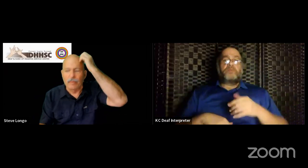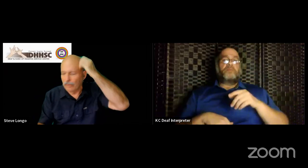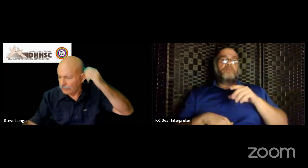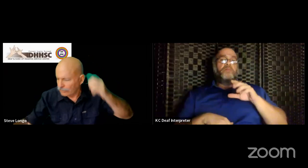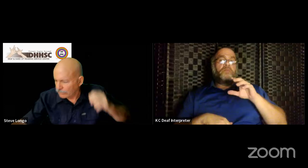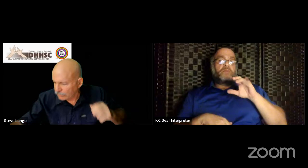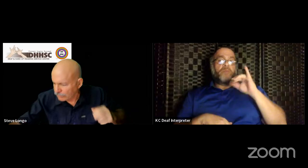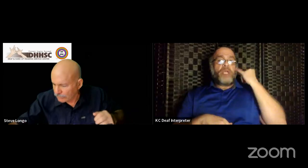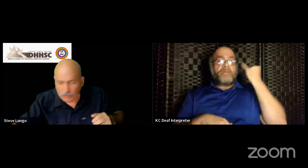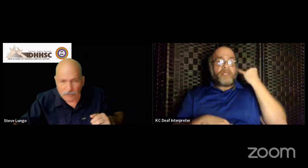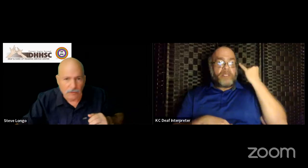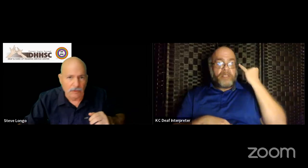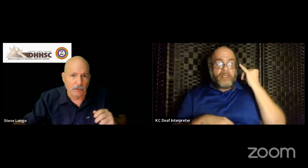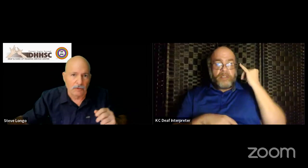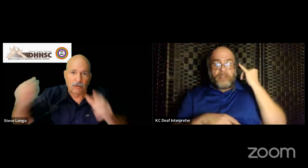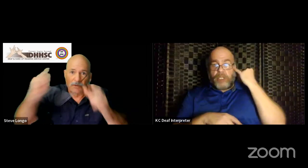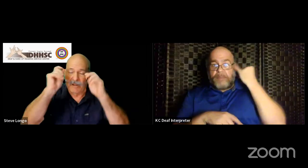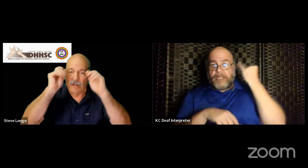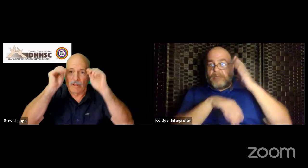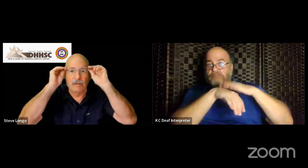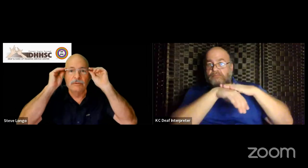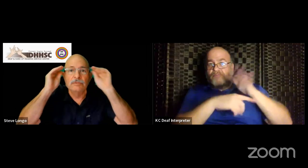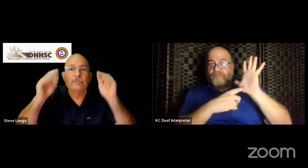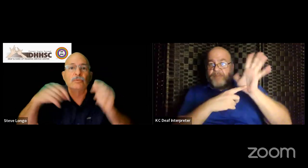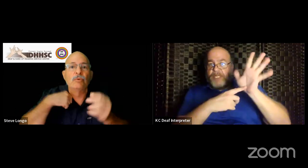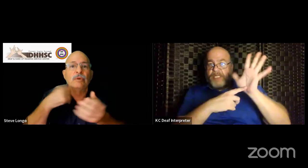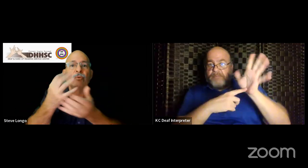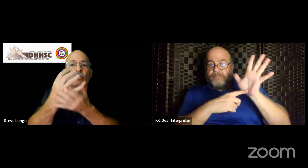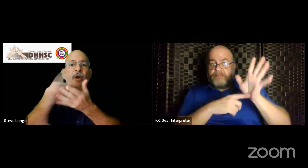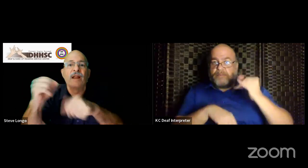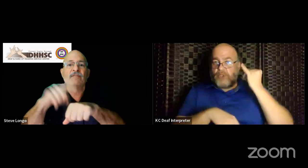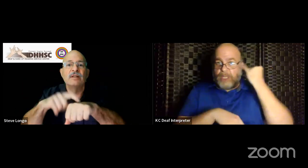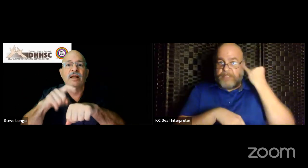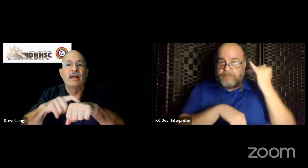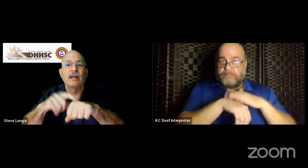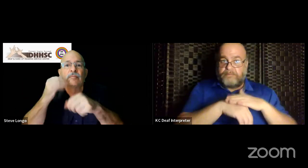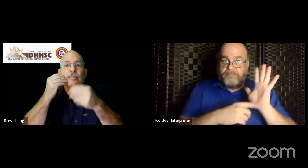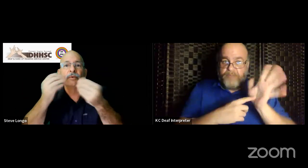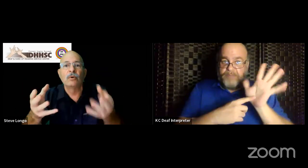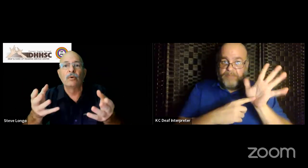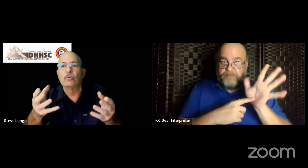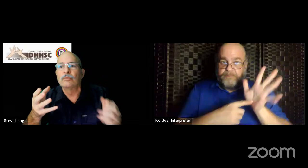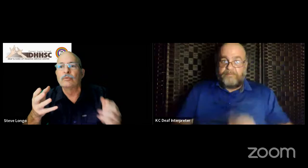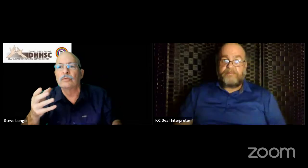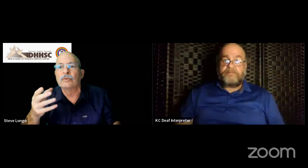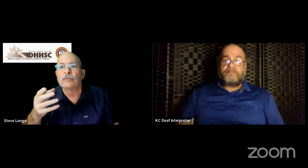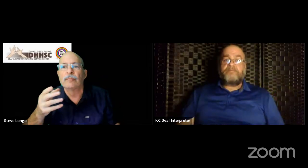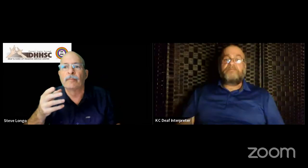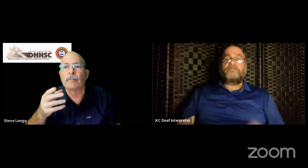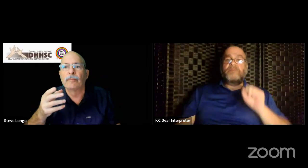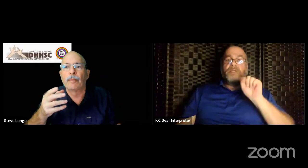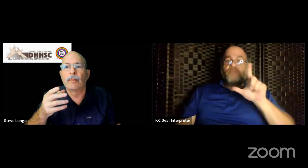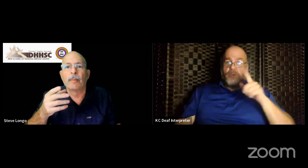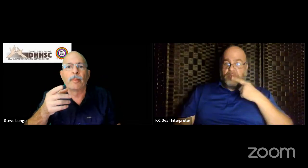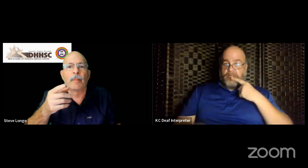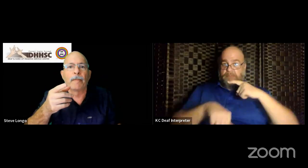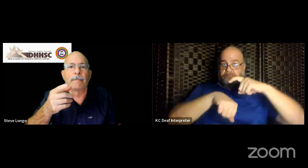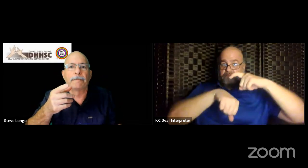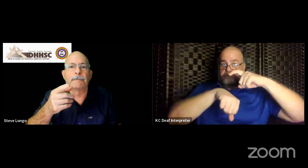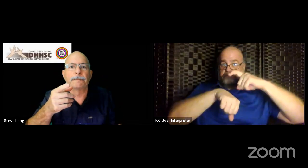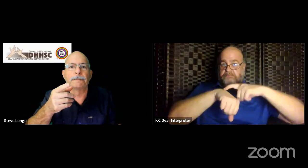But we are good for right now. And Jamie, there's a warning of 5 minutes. We have a 5-minute